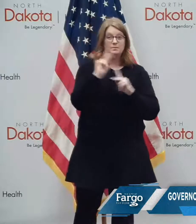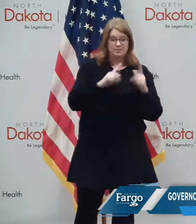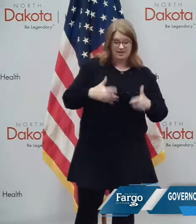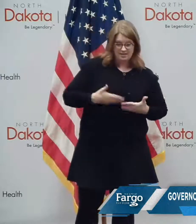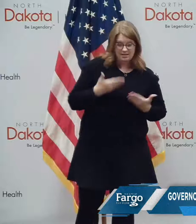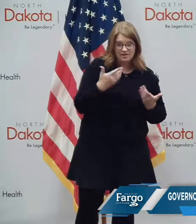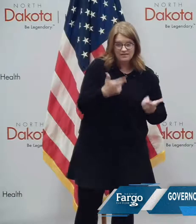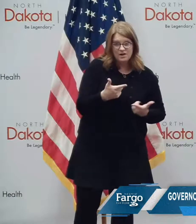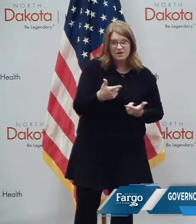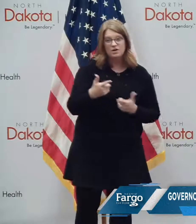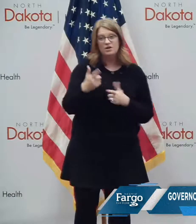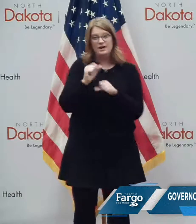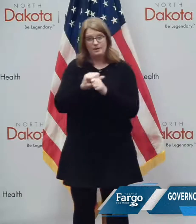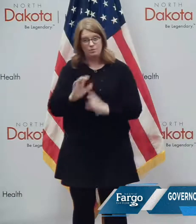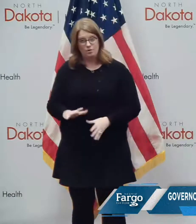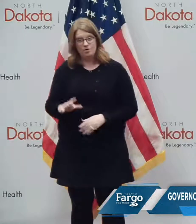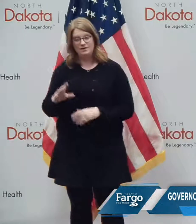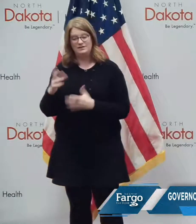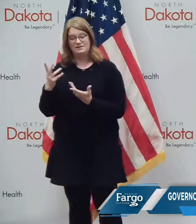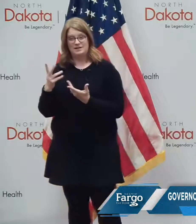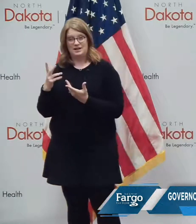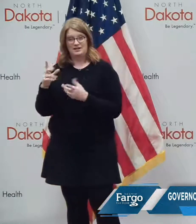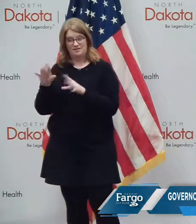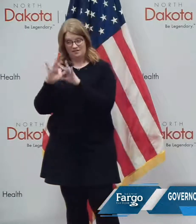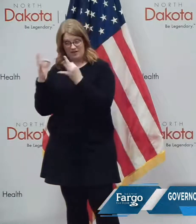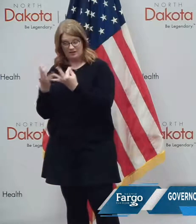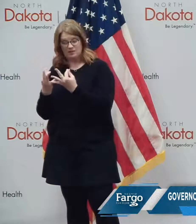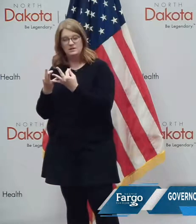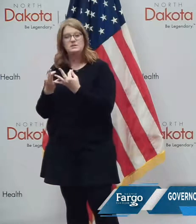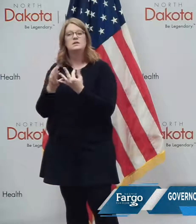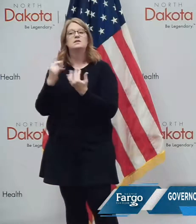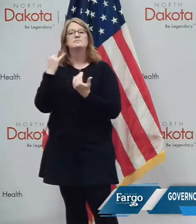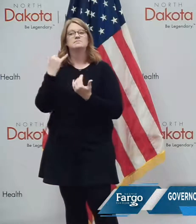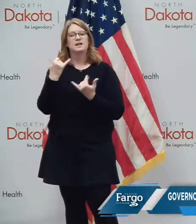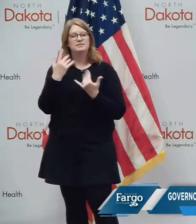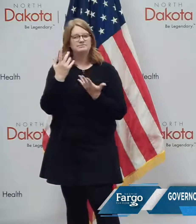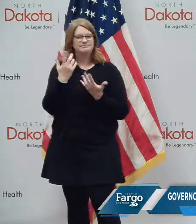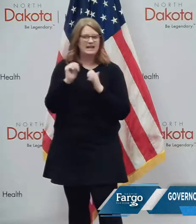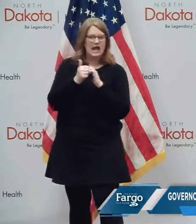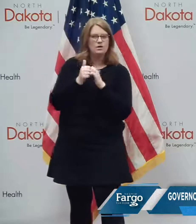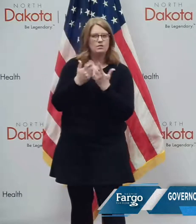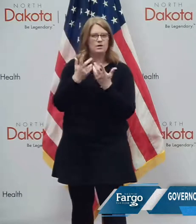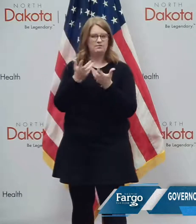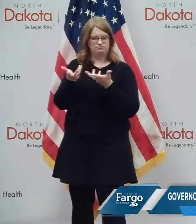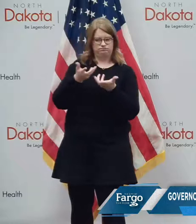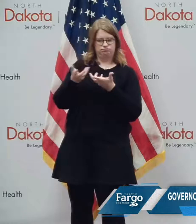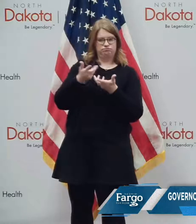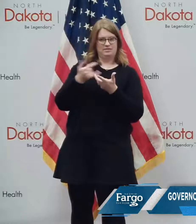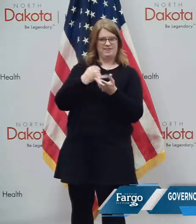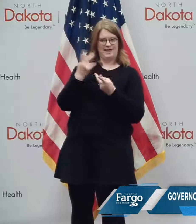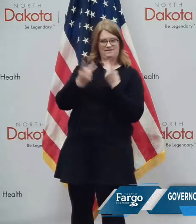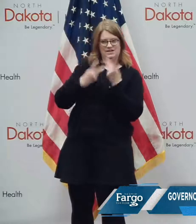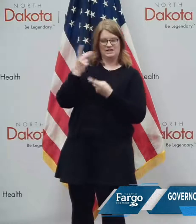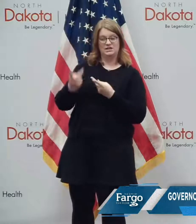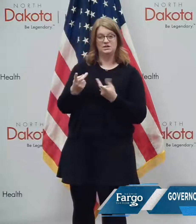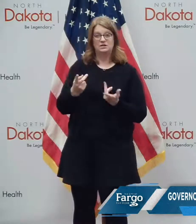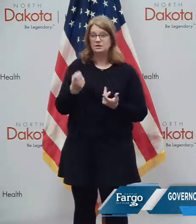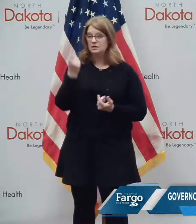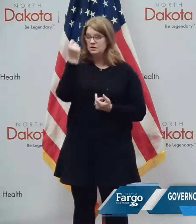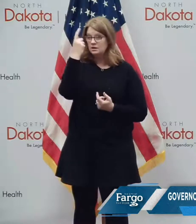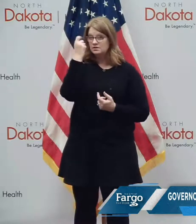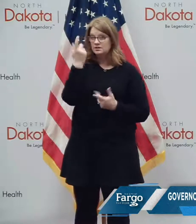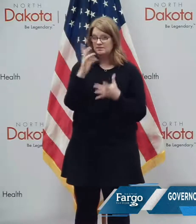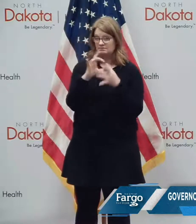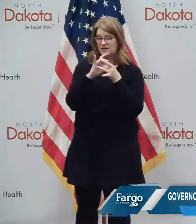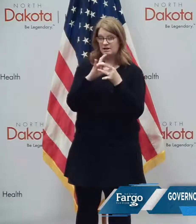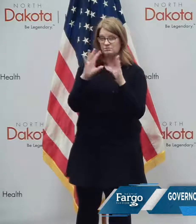can continue to connect residents and their families in a safe and practical manner, because the connections with family is also a key